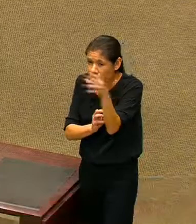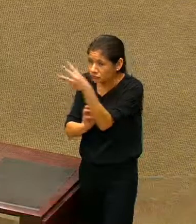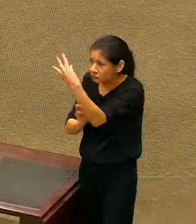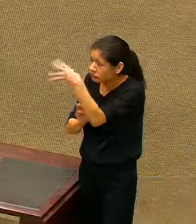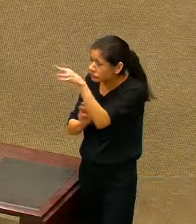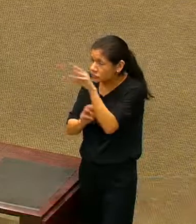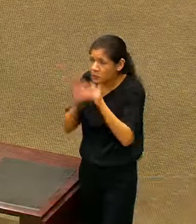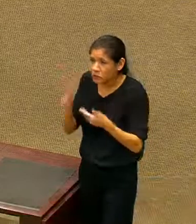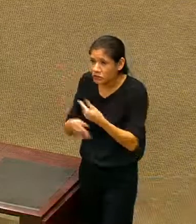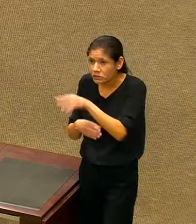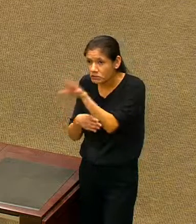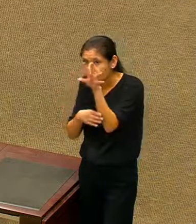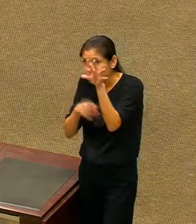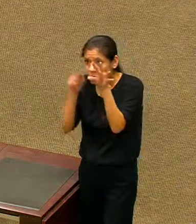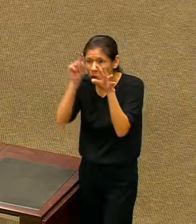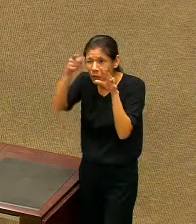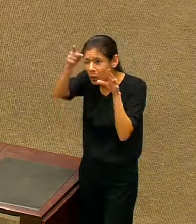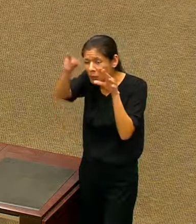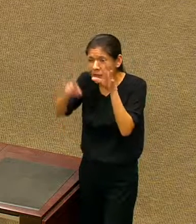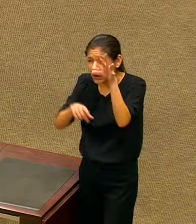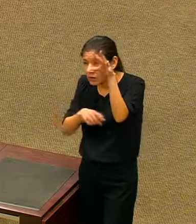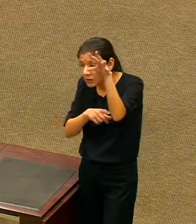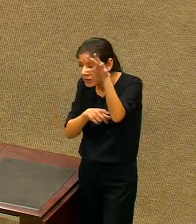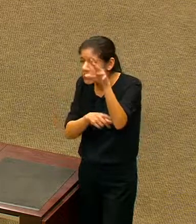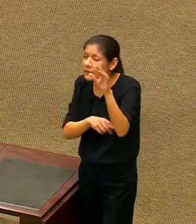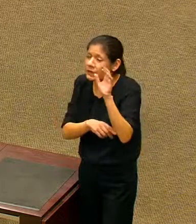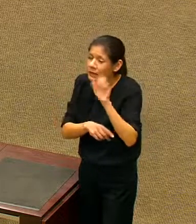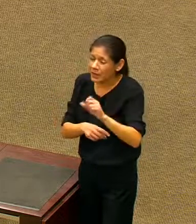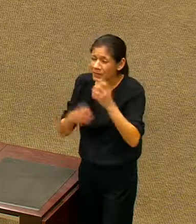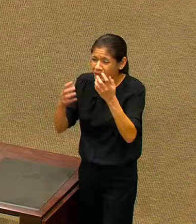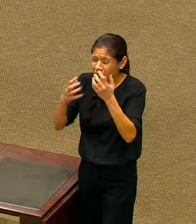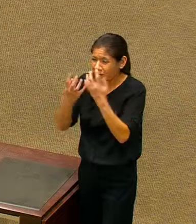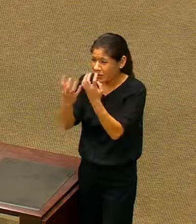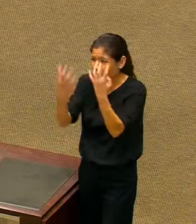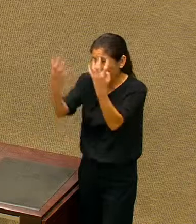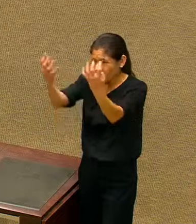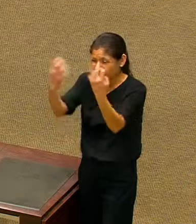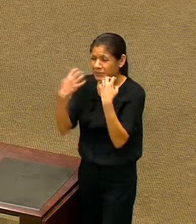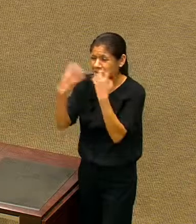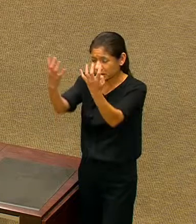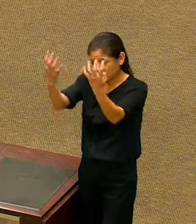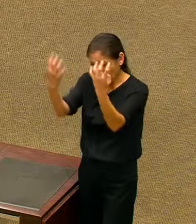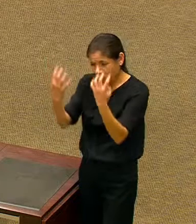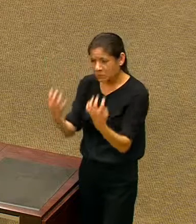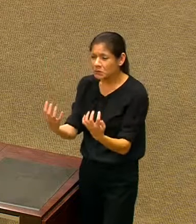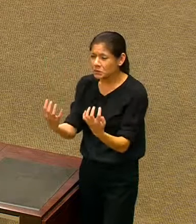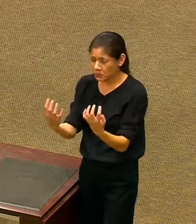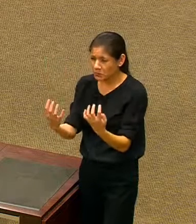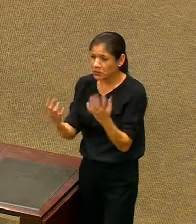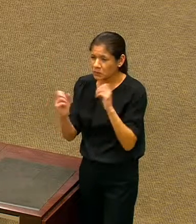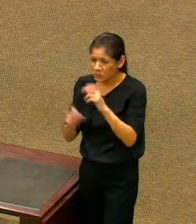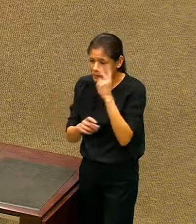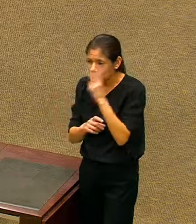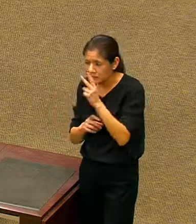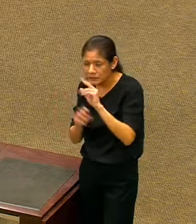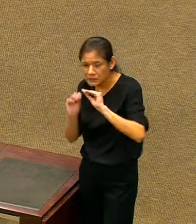from the top of the stairs? So we really have to bring that audience down to a point where we can capture them.